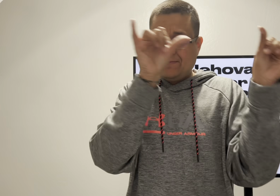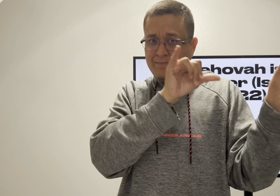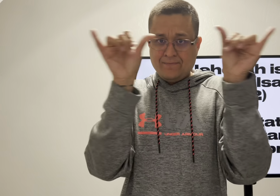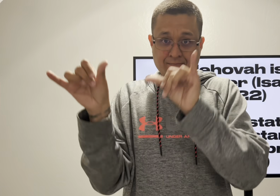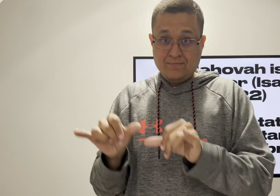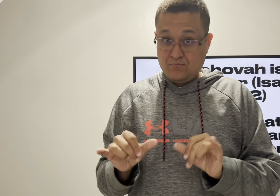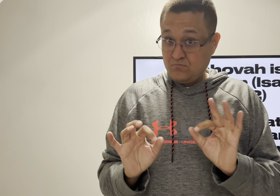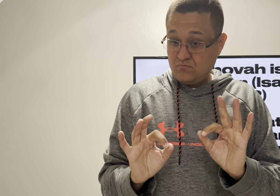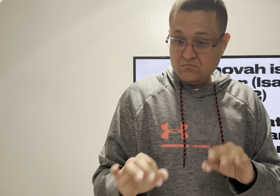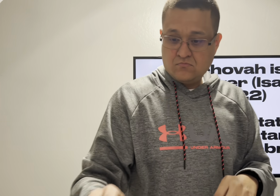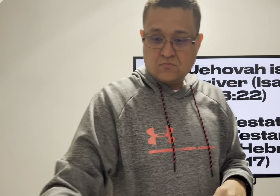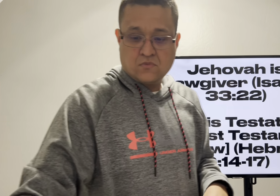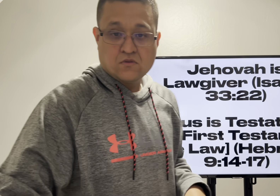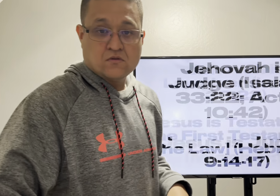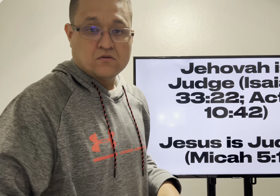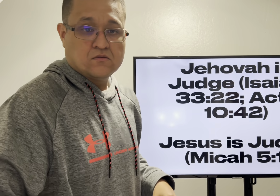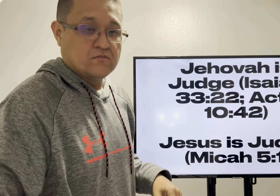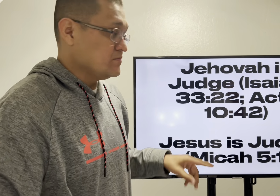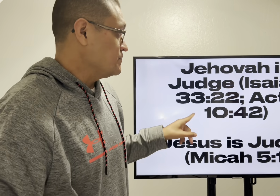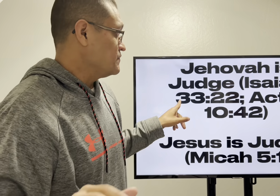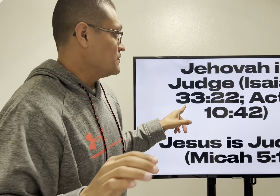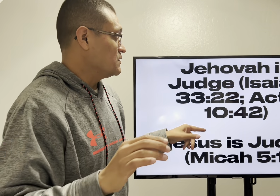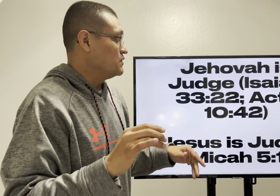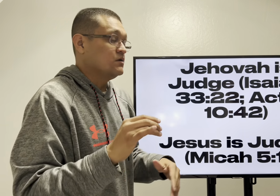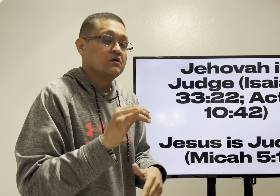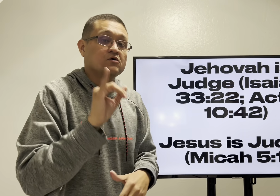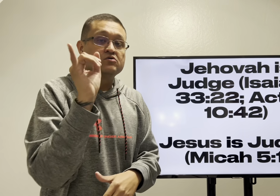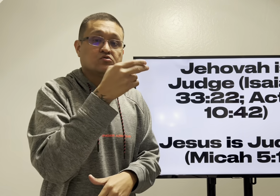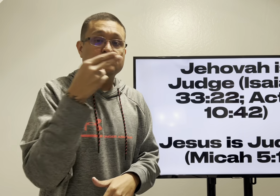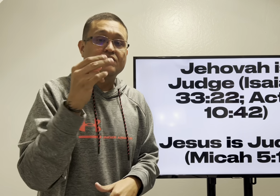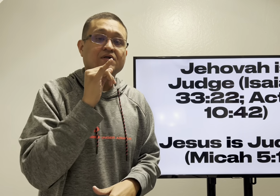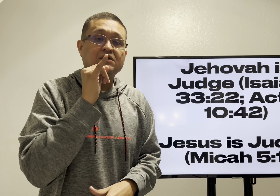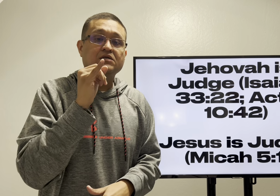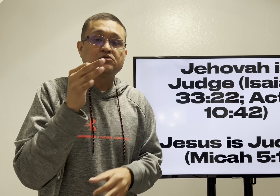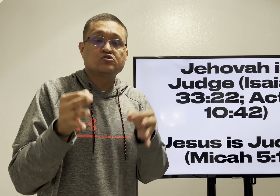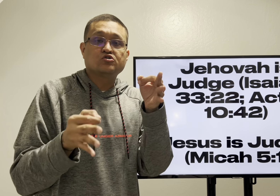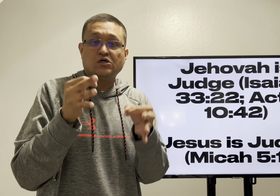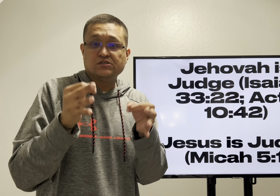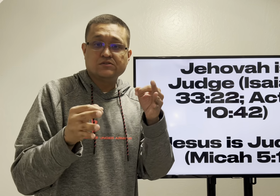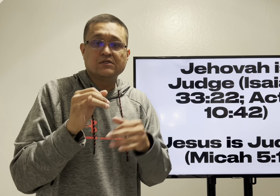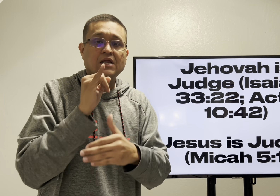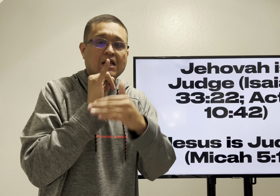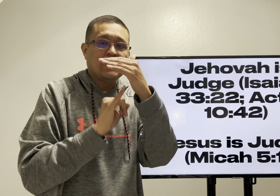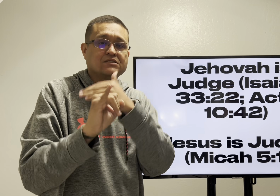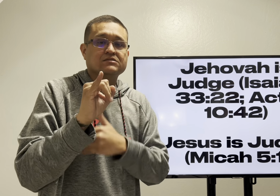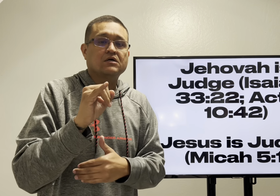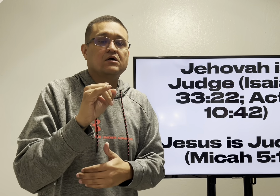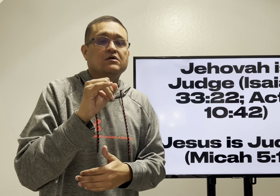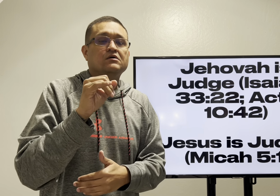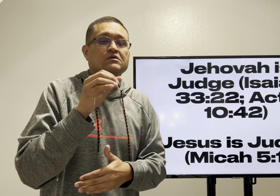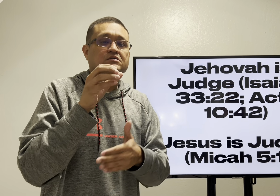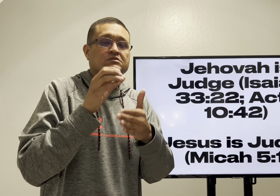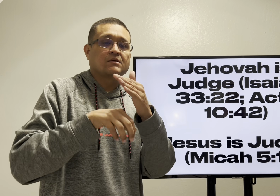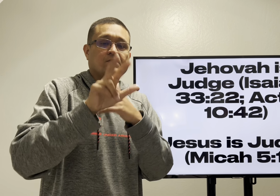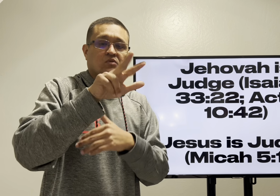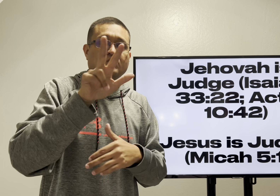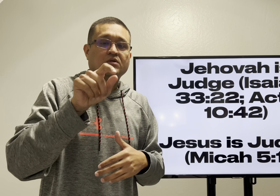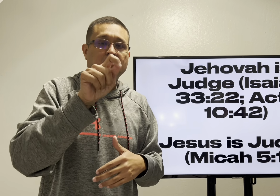So the Old and the New Testament are not given differently and tell you different things. They're telling you the same exact thing. Jehovah